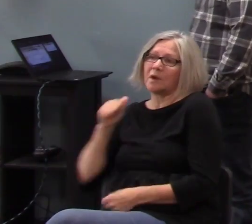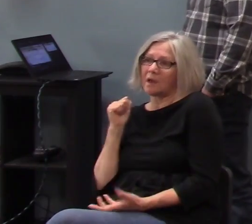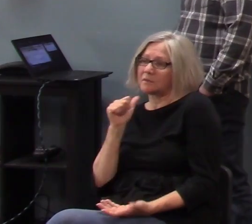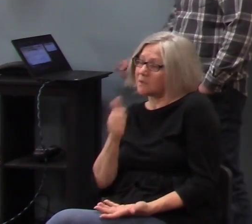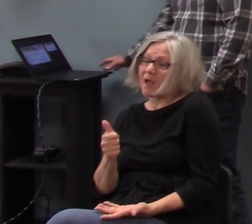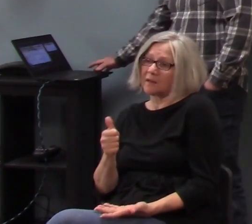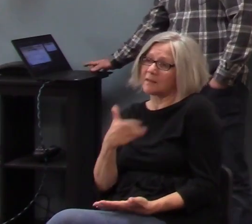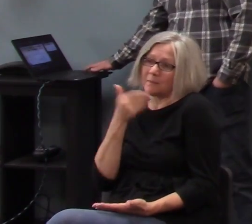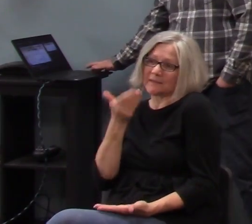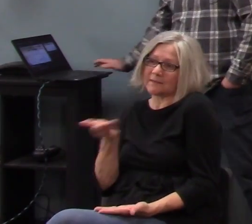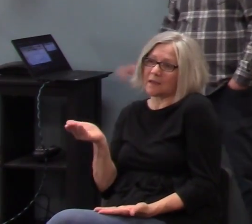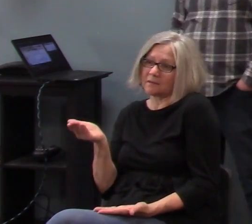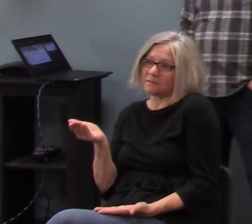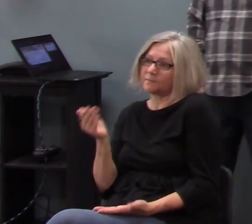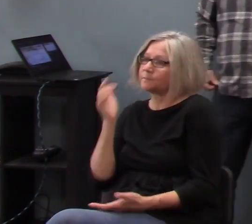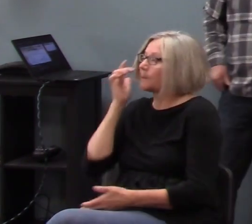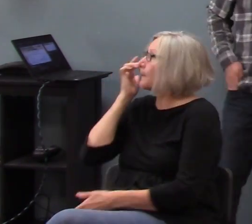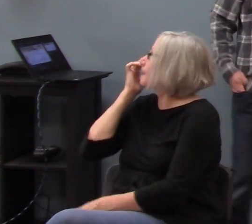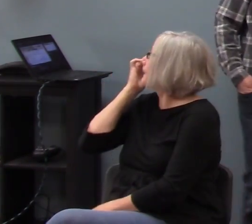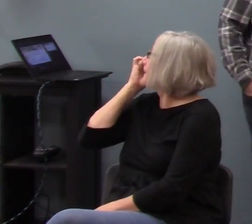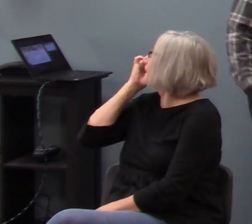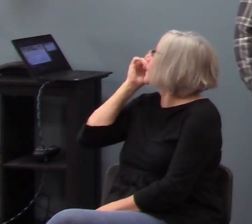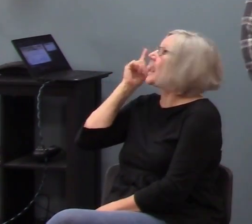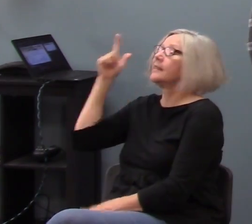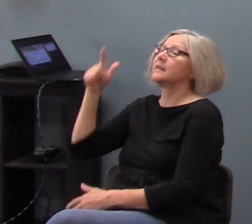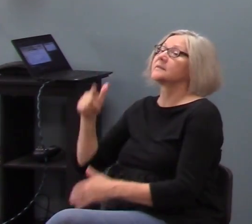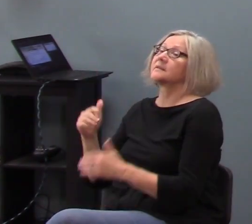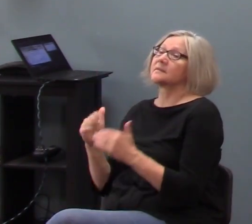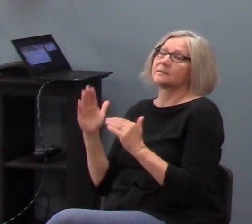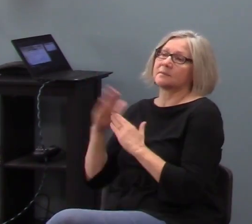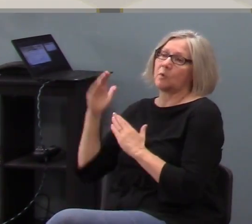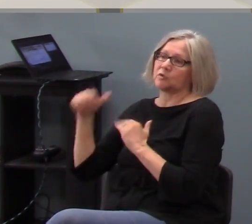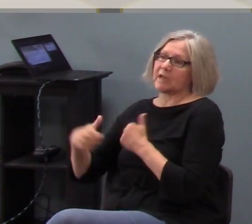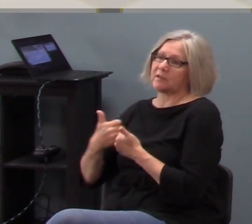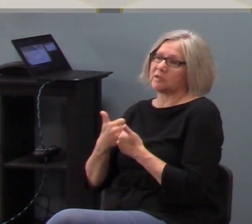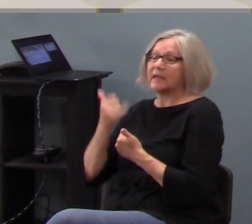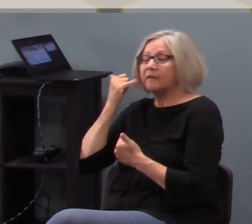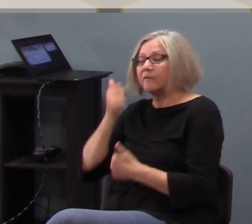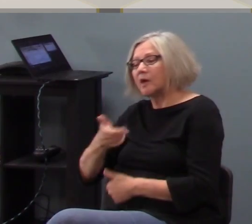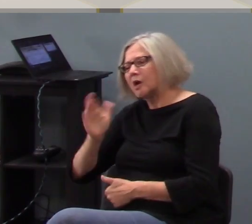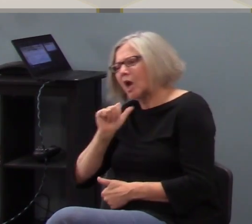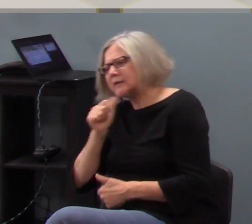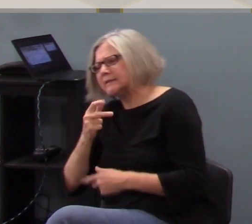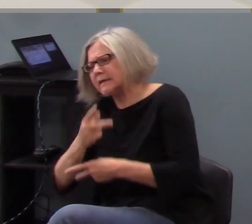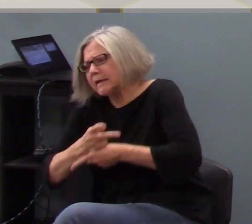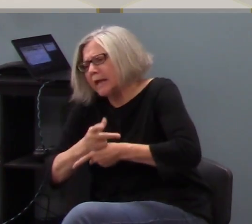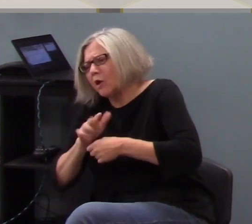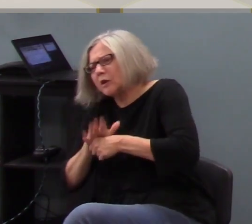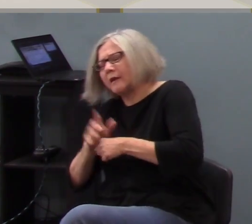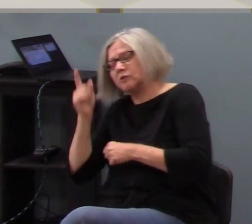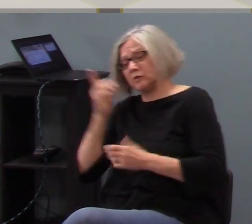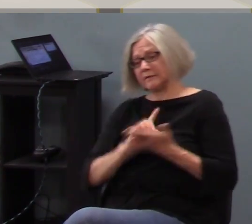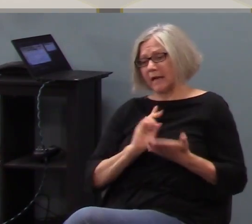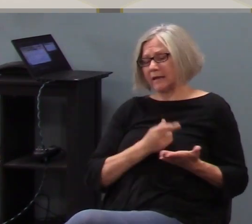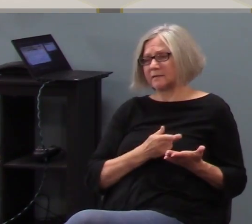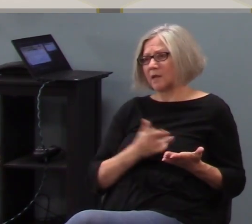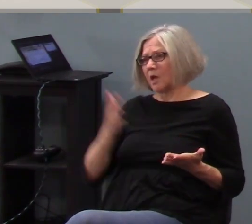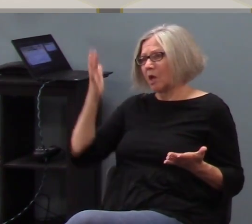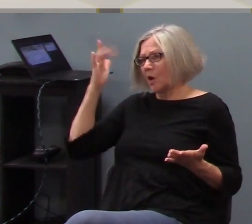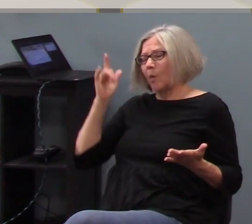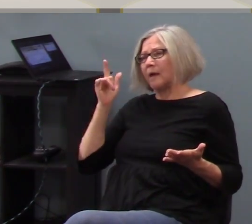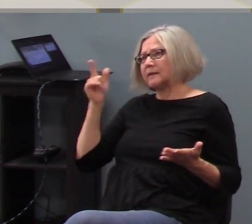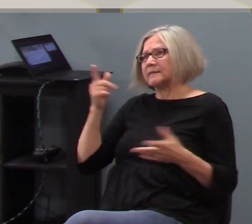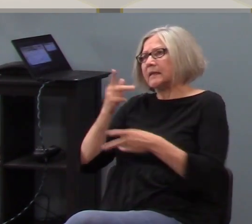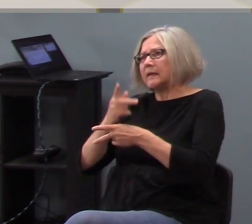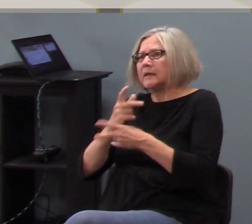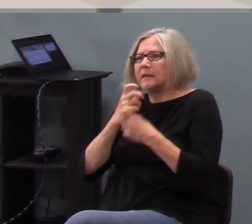lastly, it asks the question, I think this is the most challenging one for me. If God didn't care enough to specifically design us, why would he care enough to die for